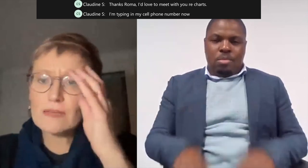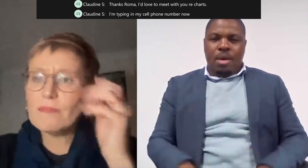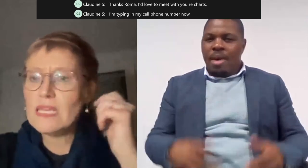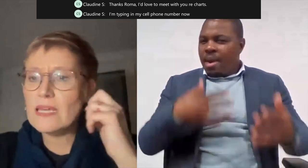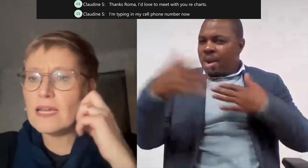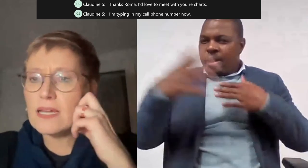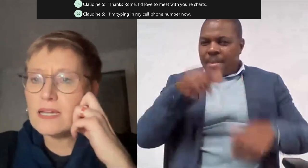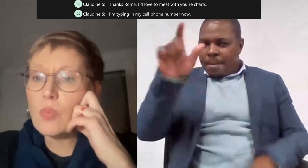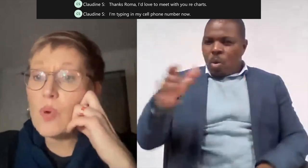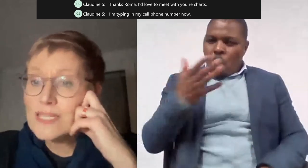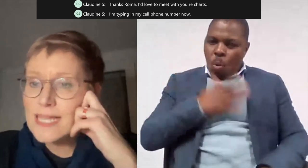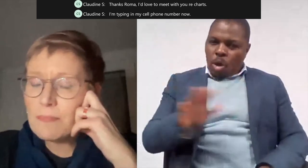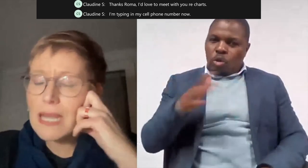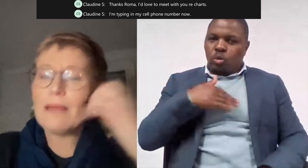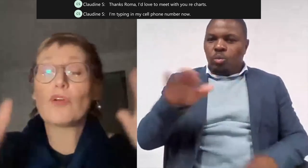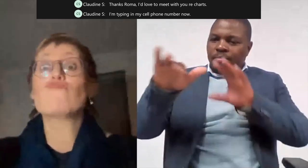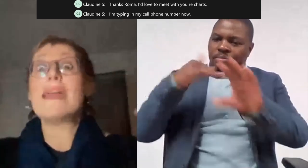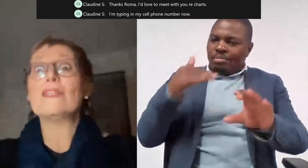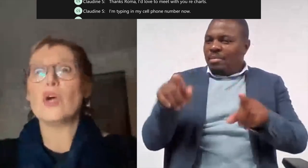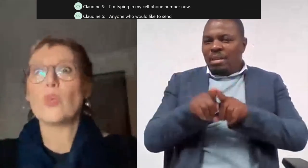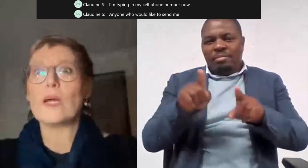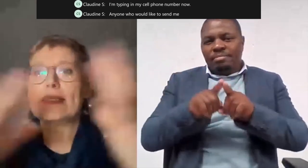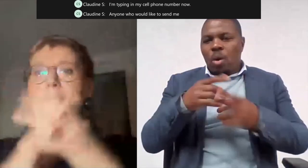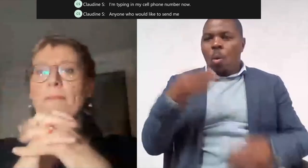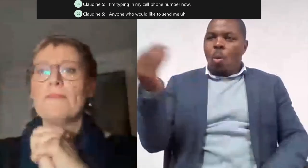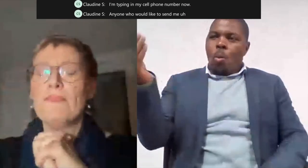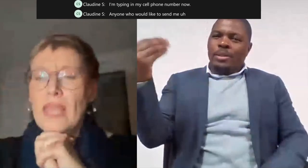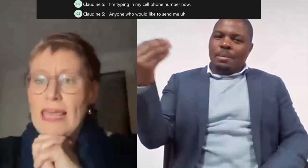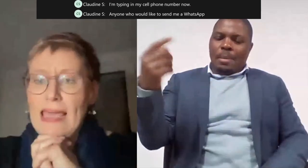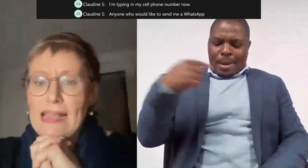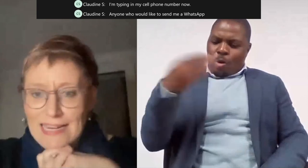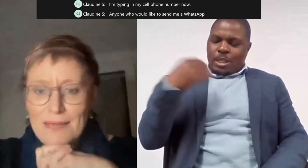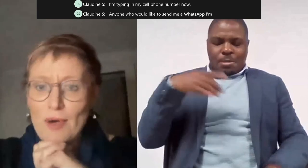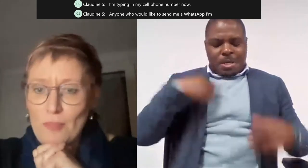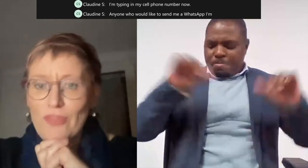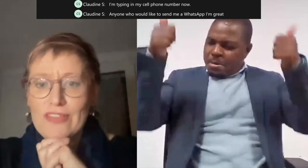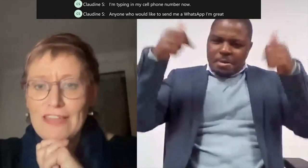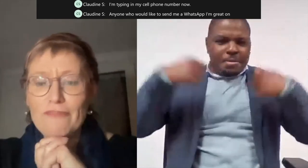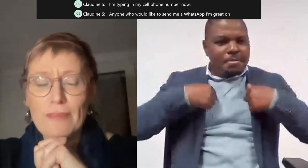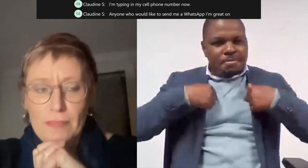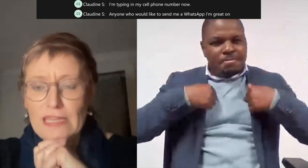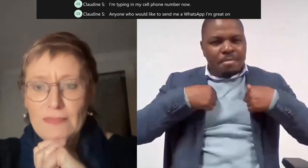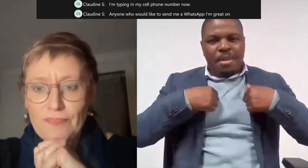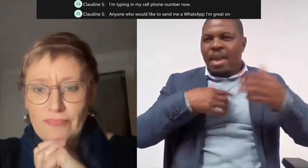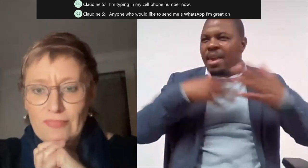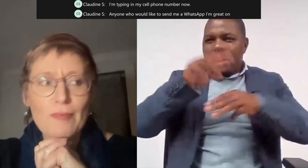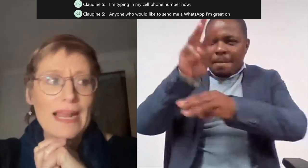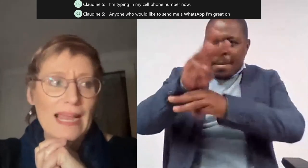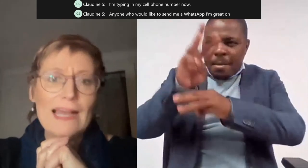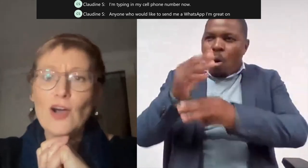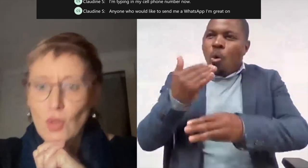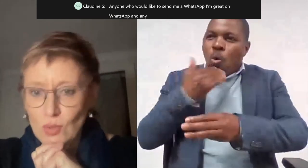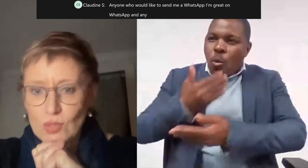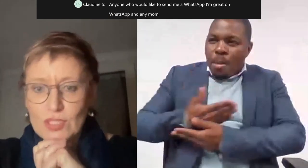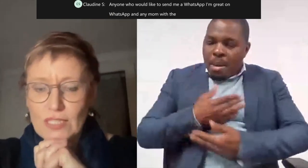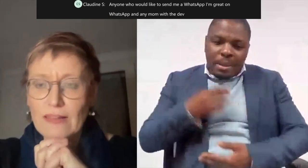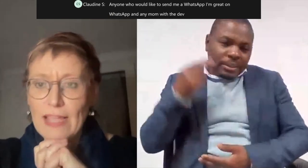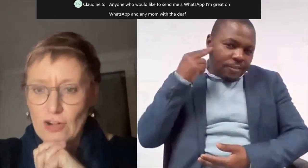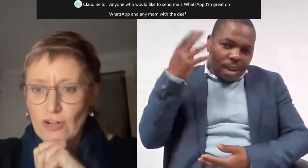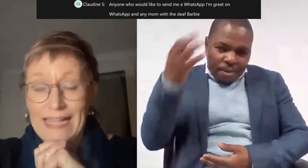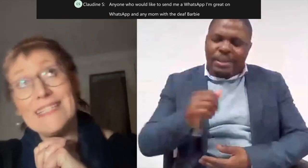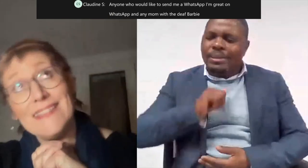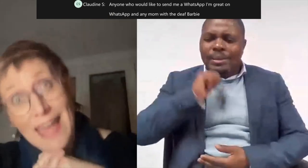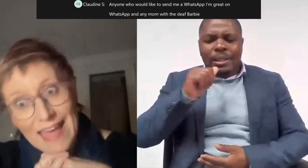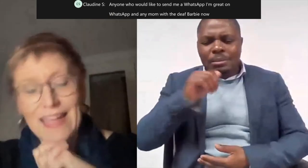Anyone who'd like to send me a WhatsApp, I'm great on WhatsApp. And any mom with a deaf bubby, no matter how